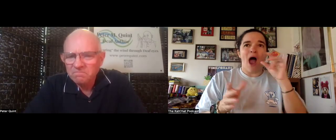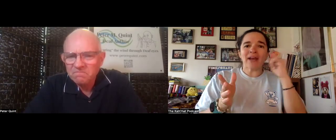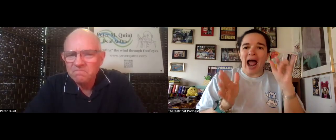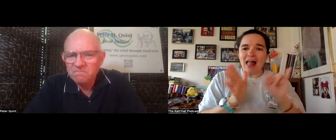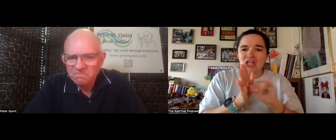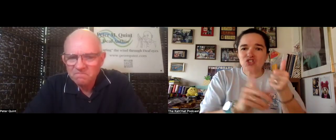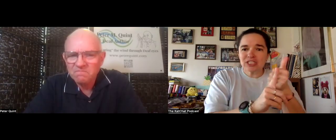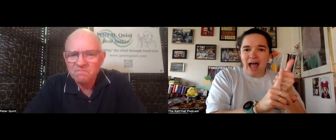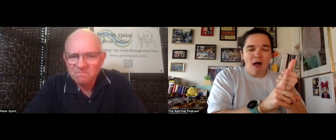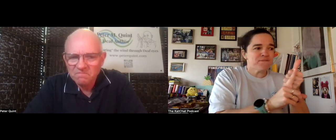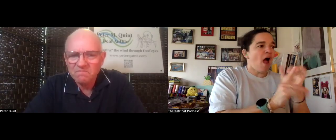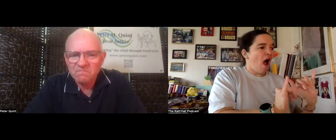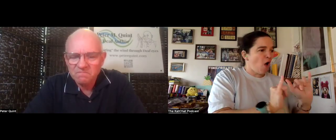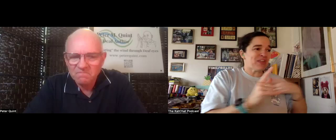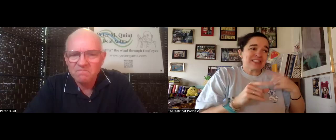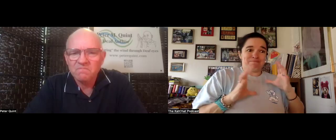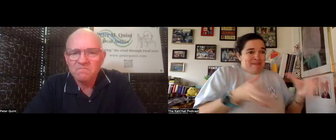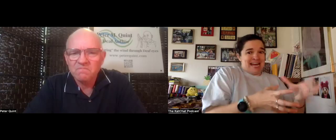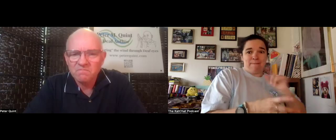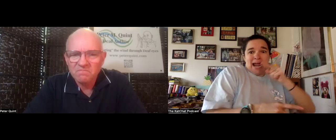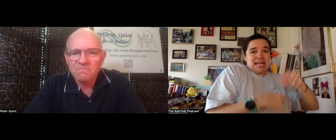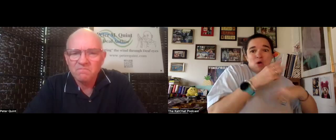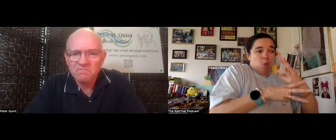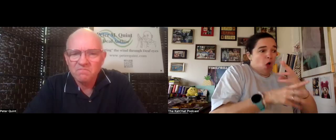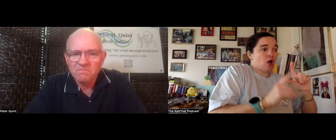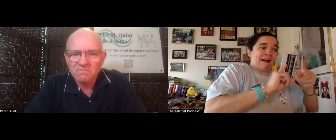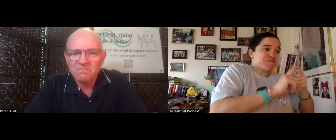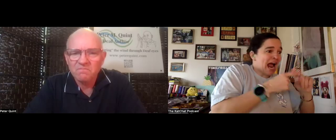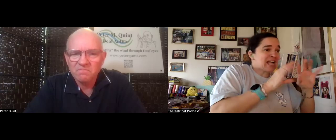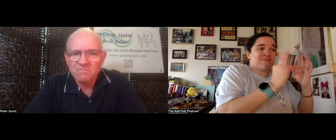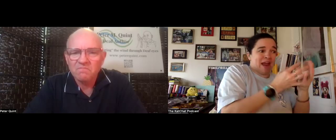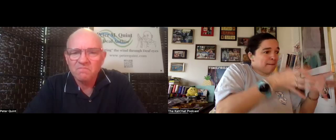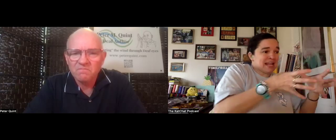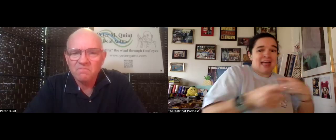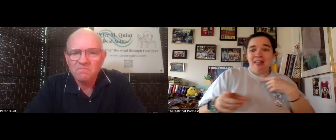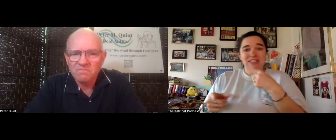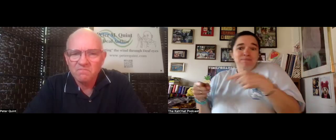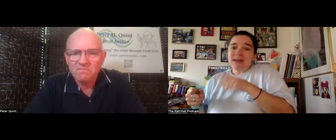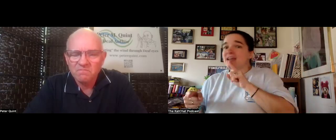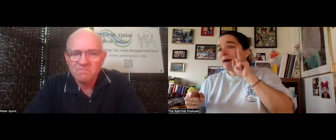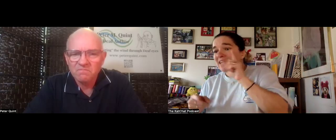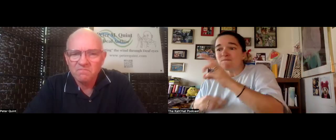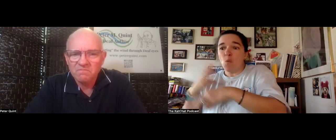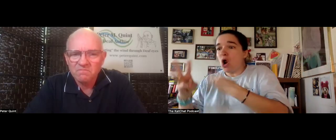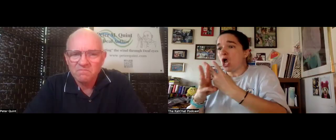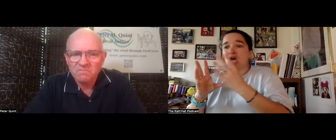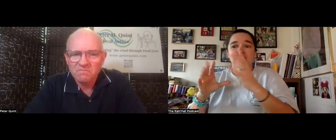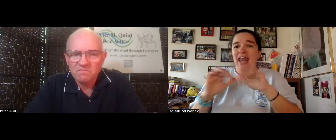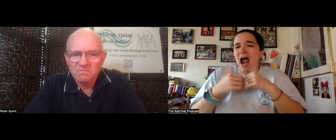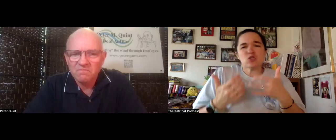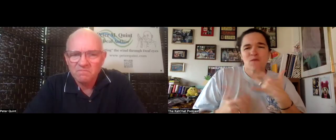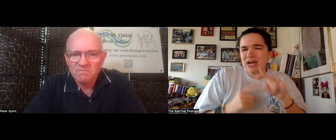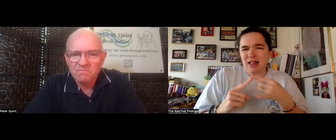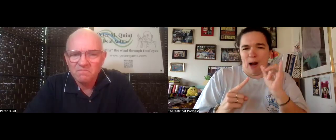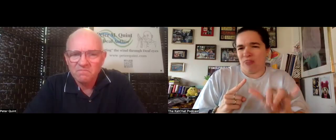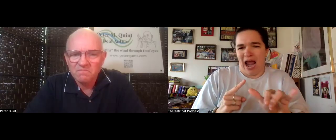and to acknowledge yourself? This is me and my hearing world, my friends, family, this is me and my deaf world. And